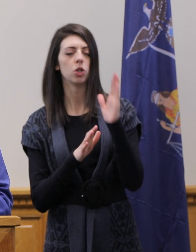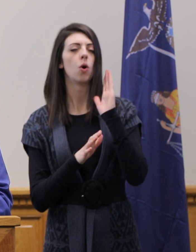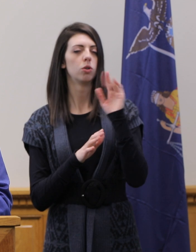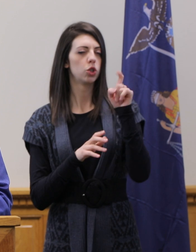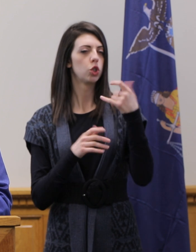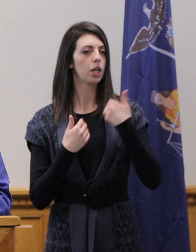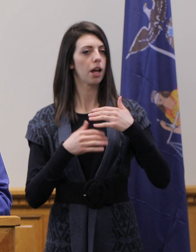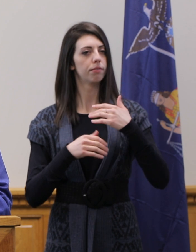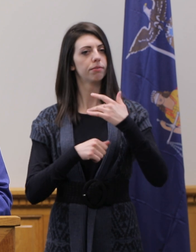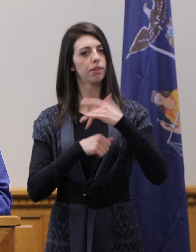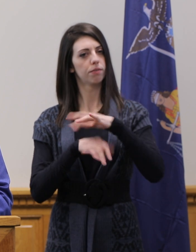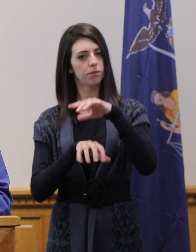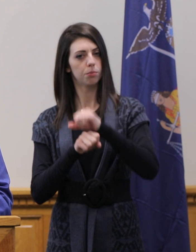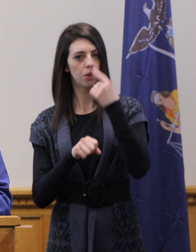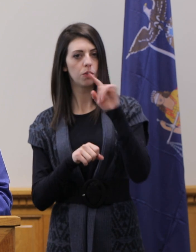According to the state's data,